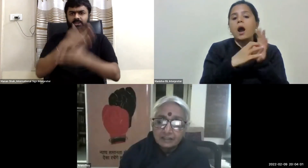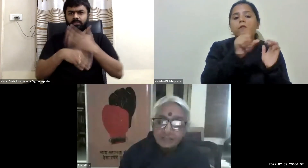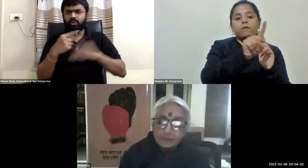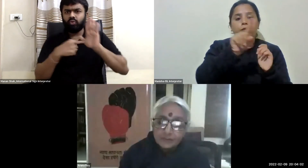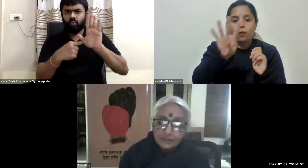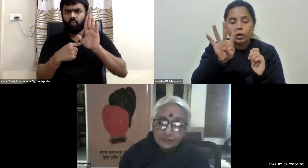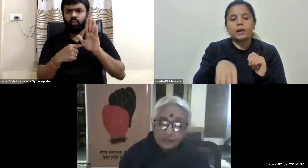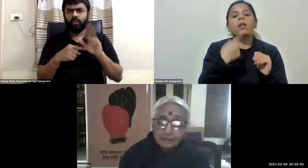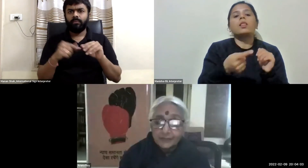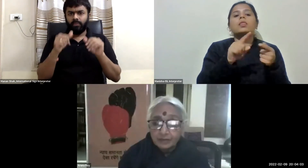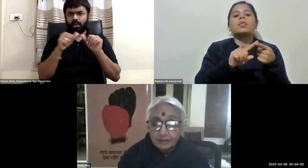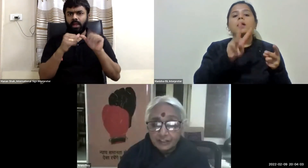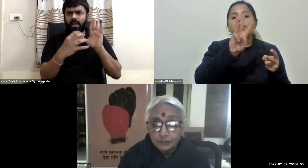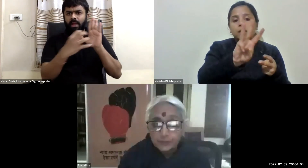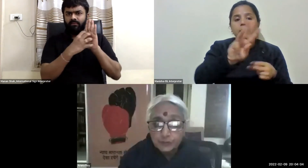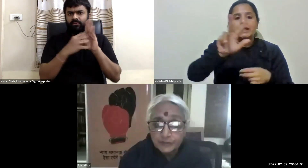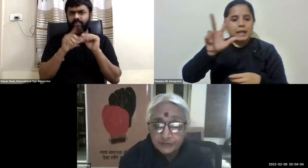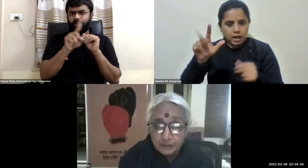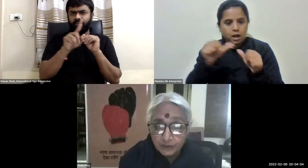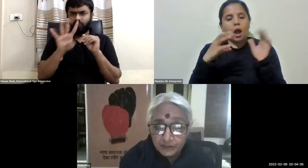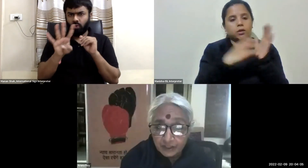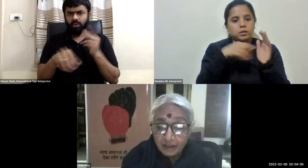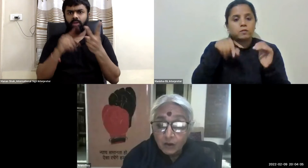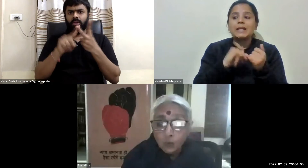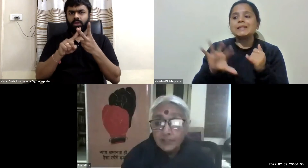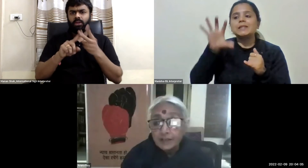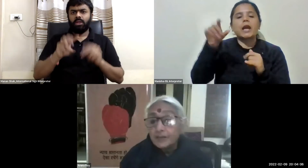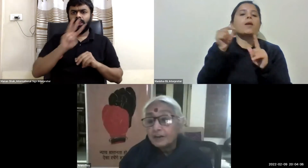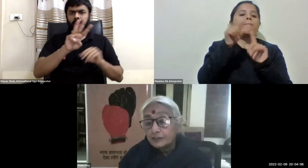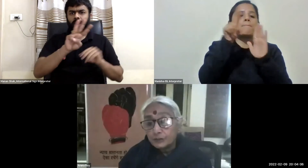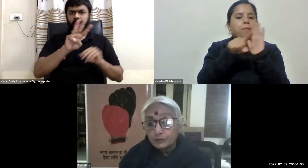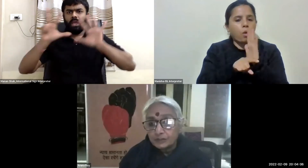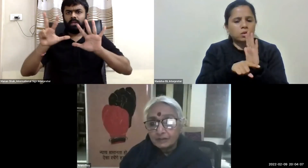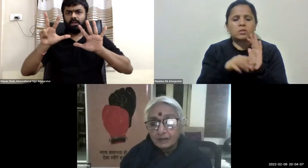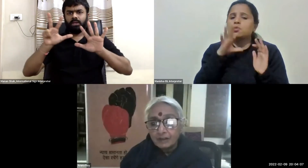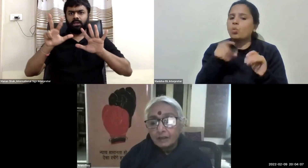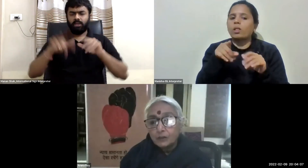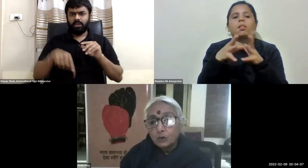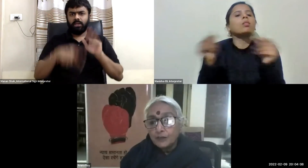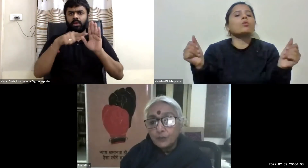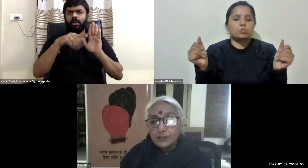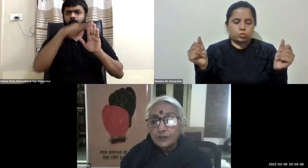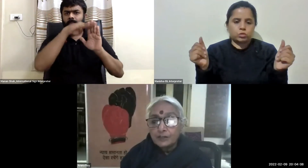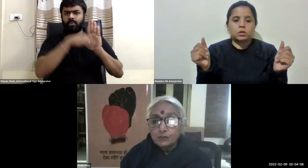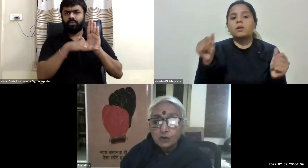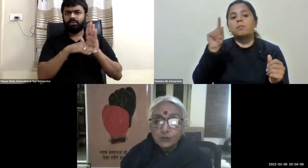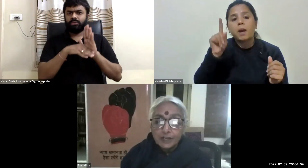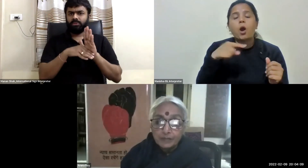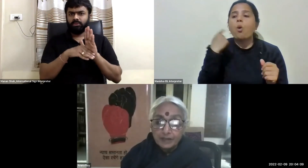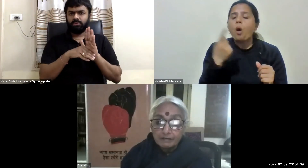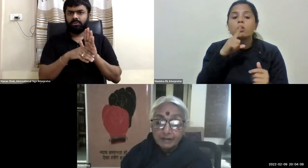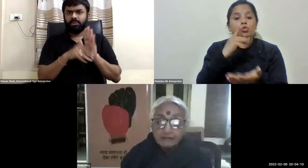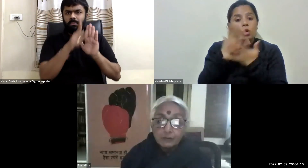Article 38, which is the directive principles of state policy, will there be a real solution. The only way to ensure